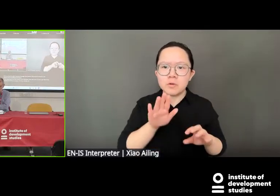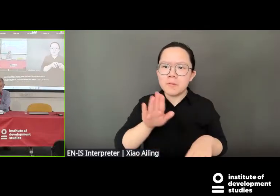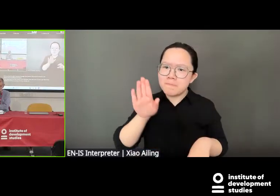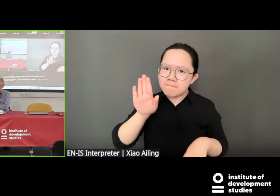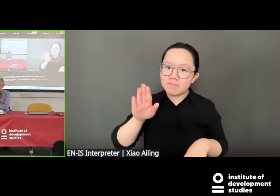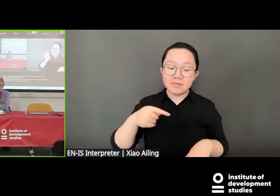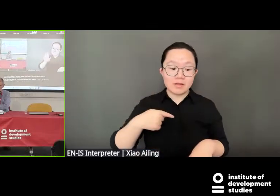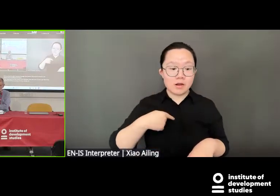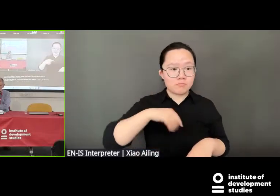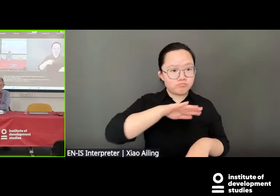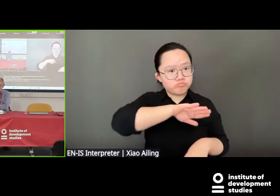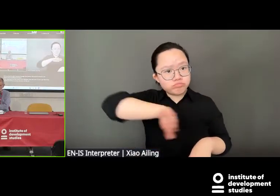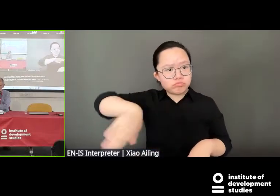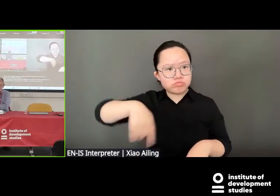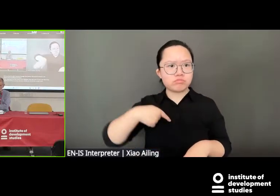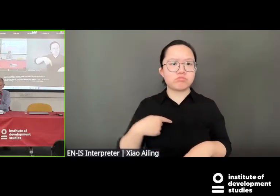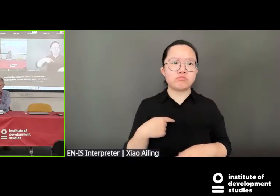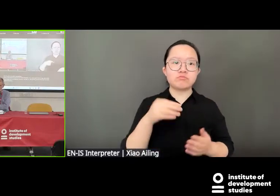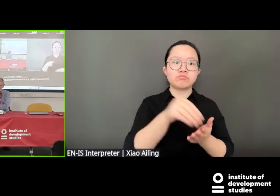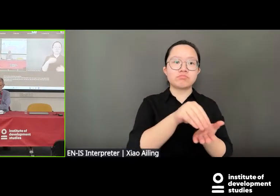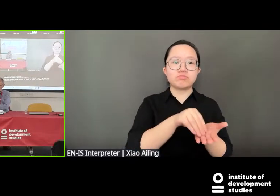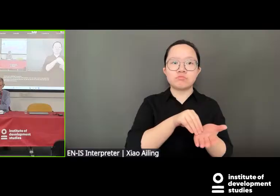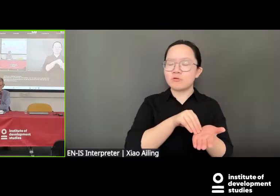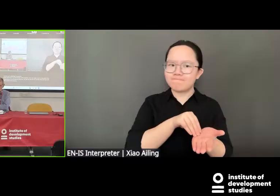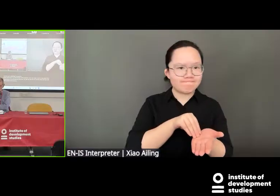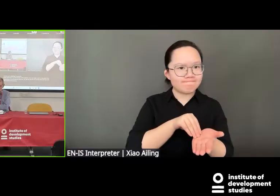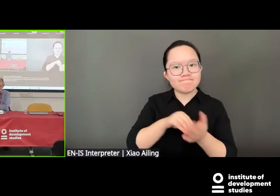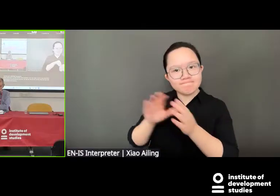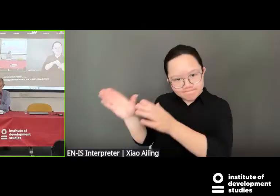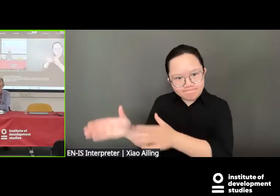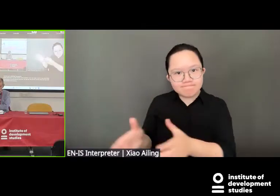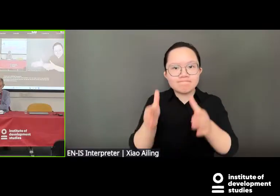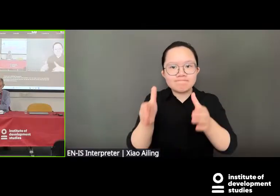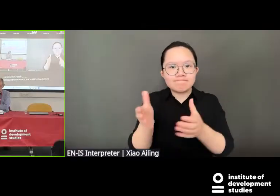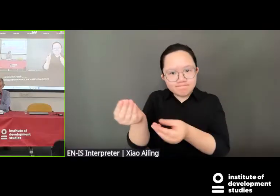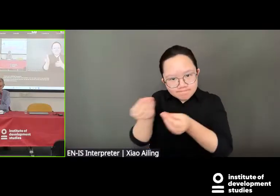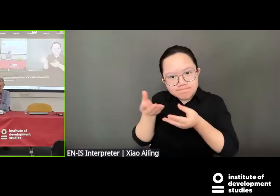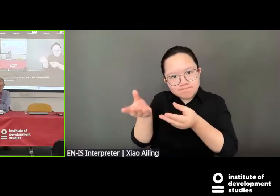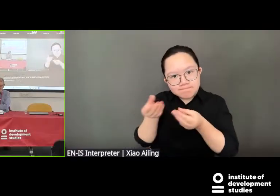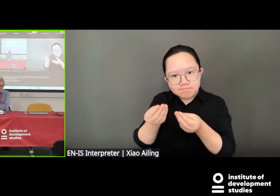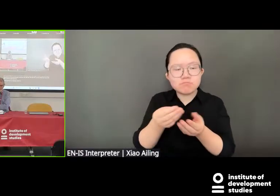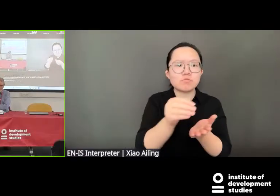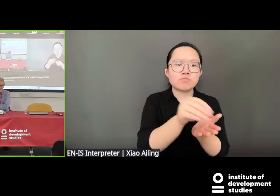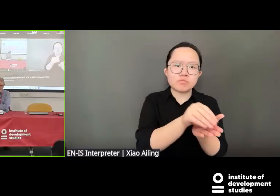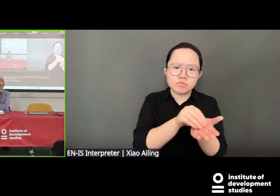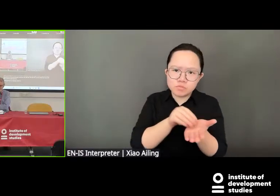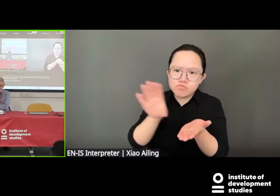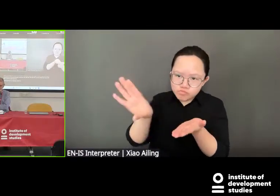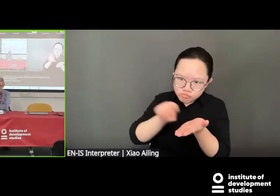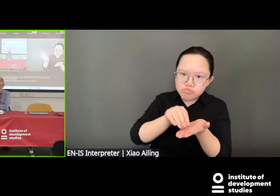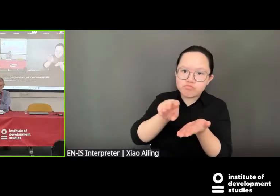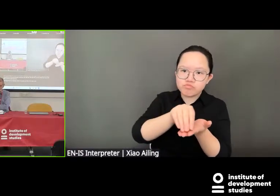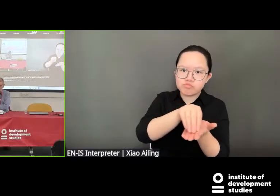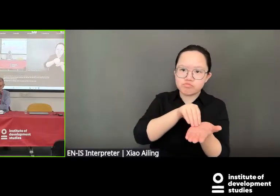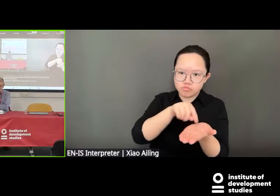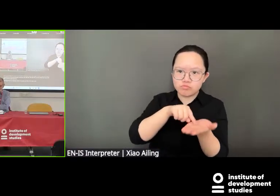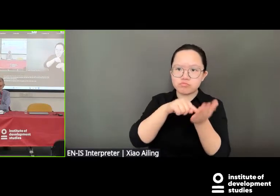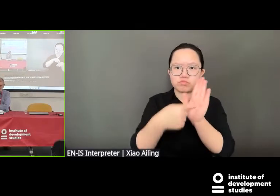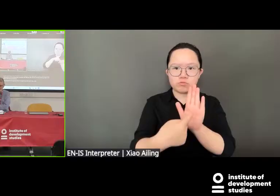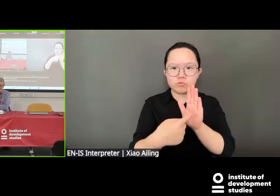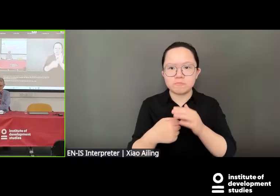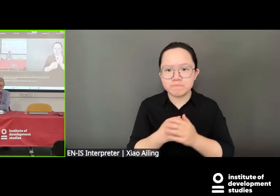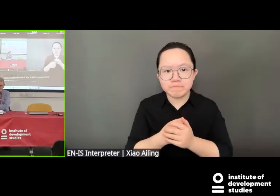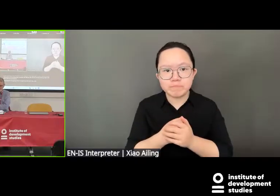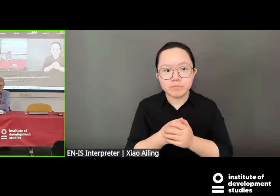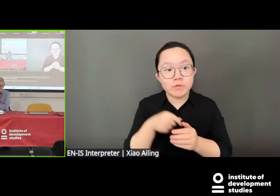focus groups with their parents and teachers. This approach recognizes them as experts in their own lives, who may